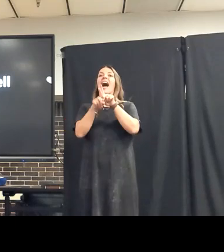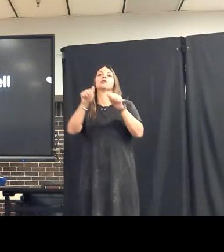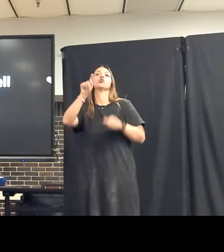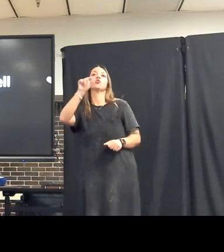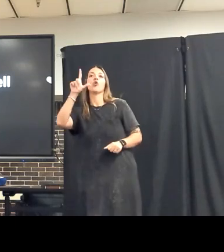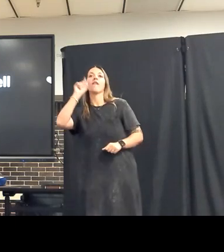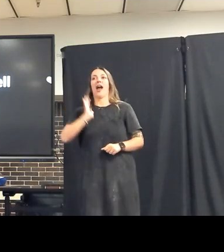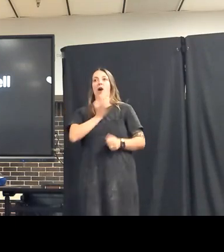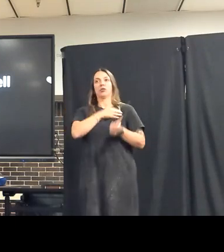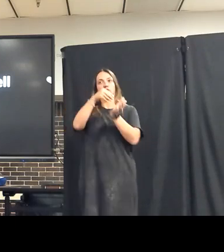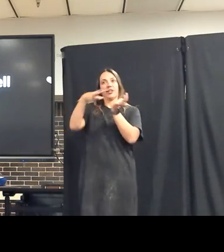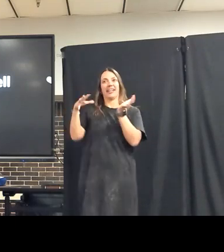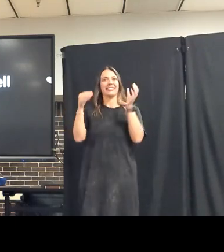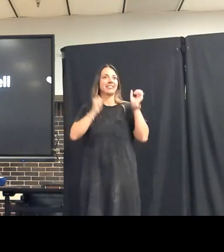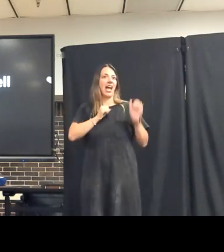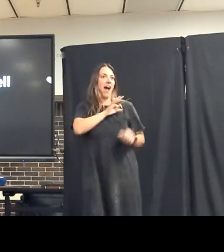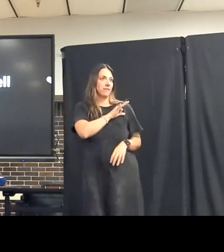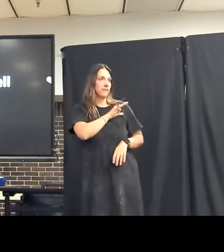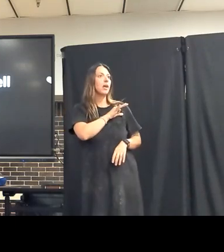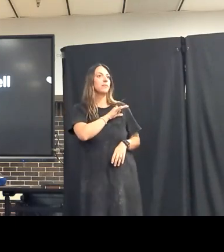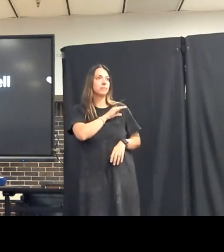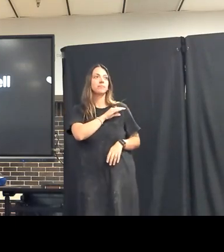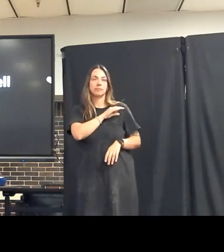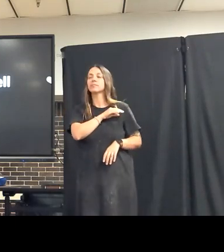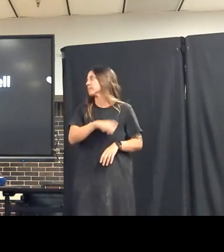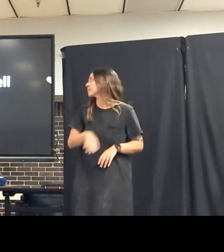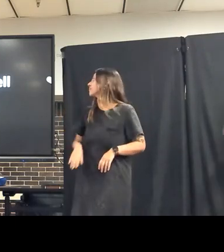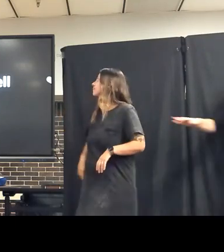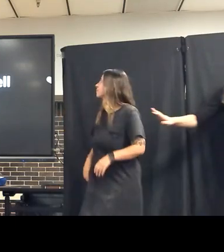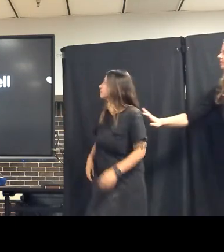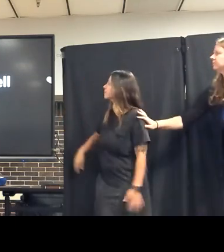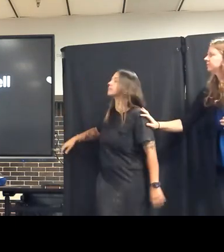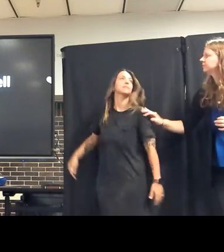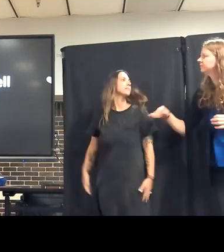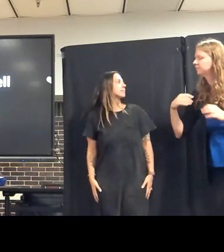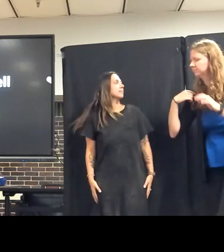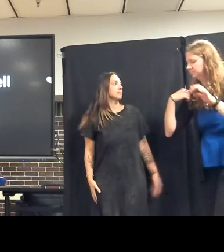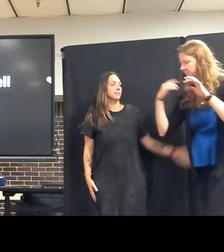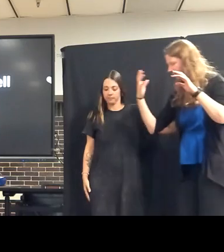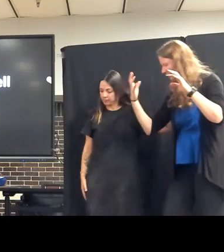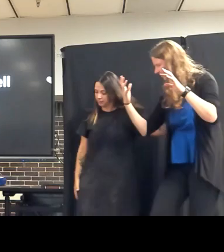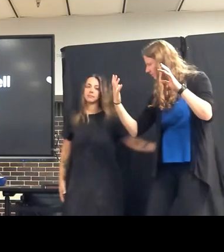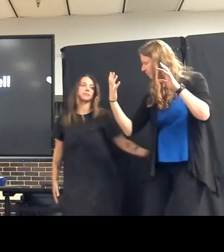assessment used as a tool for our students and our staff.